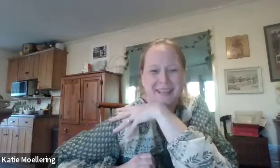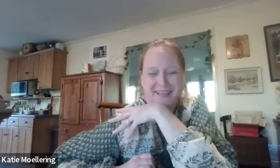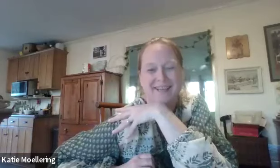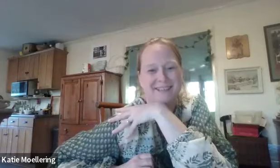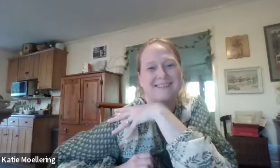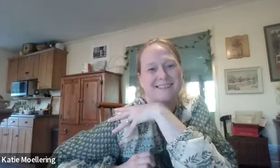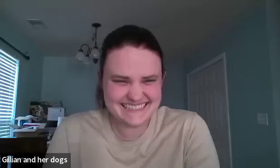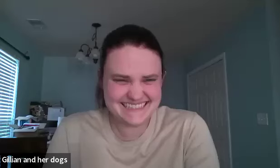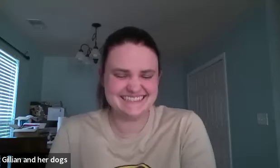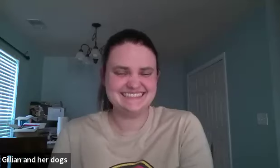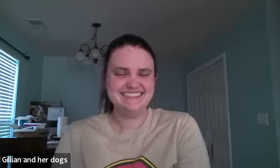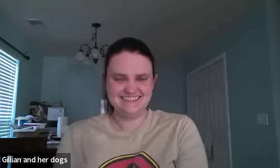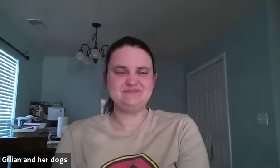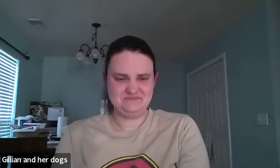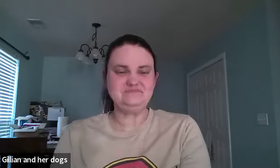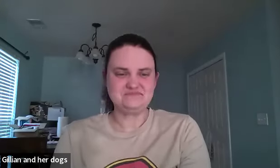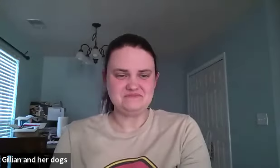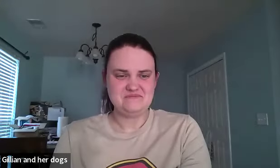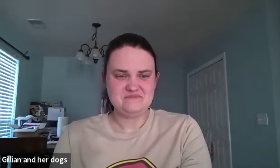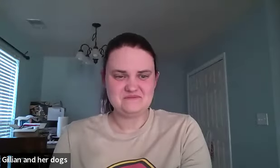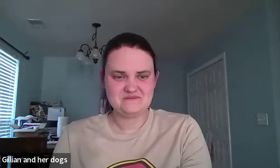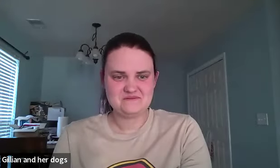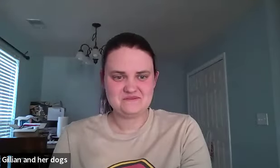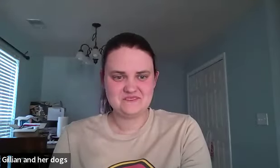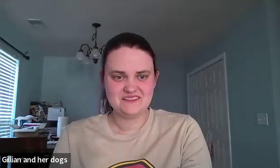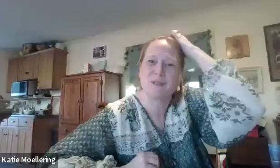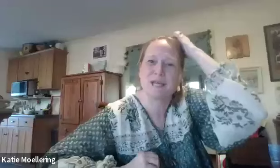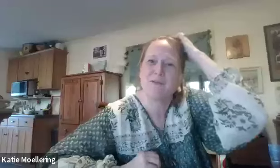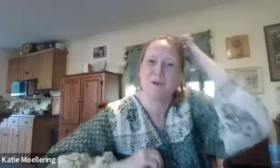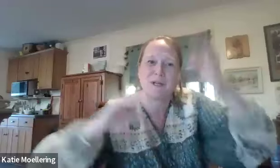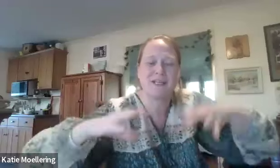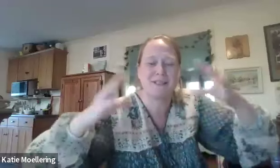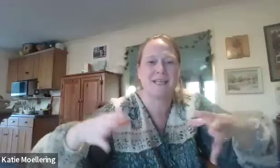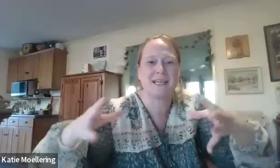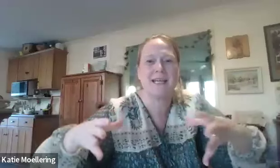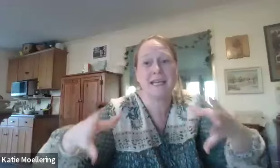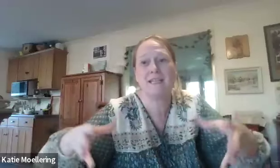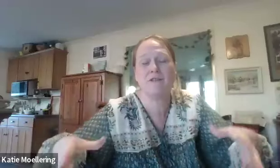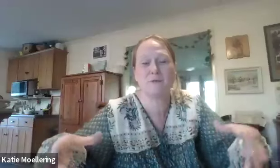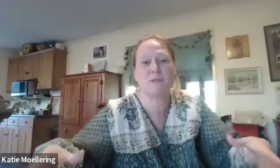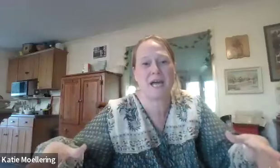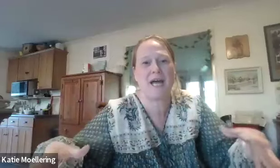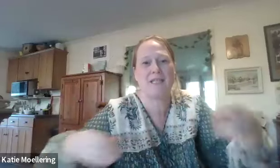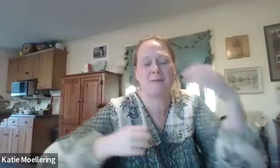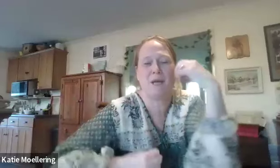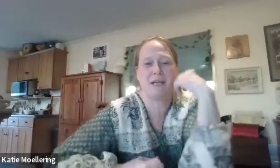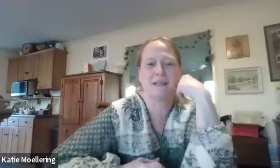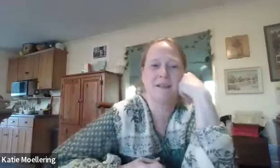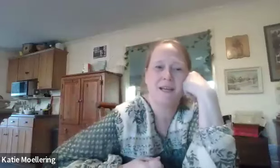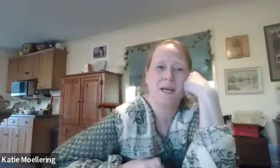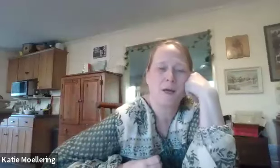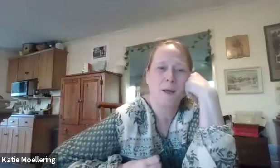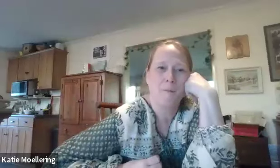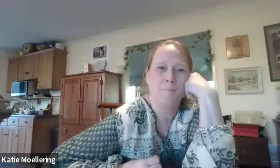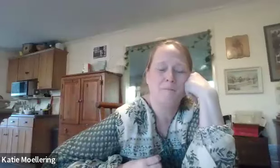it. And, so sometimes I think in this class, it feels like we're learning like individual signs, but